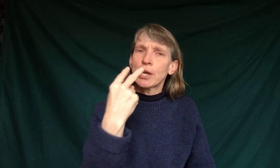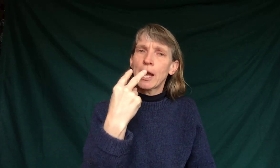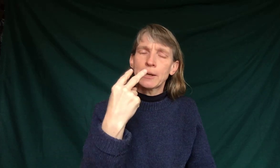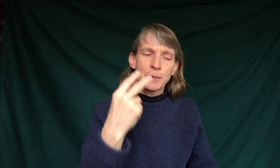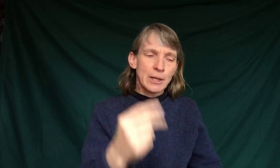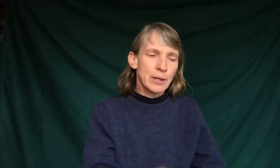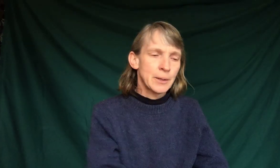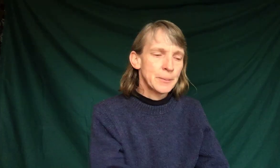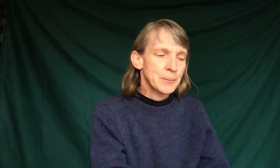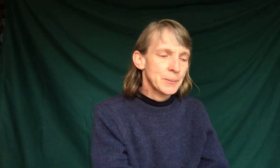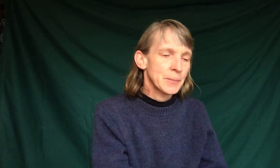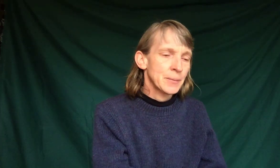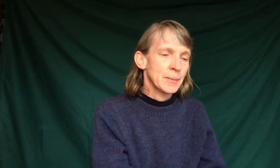at me.